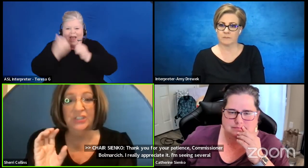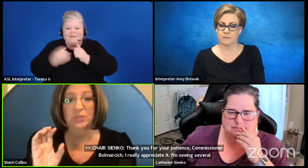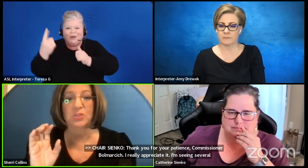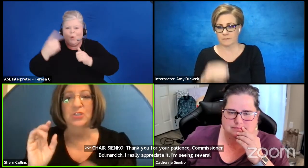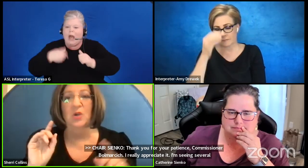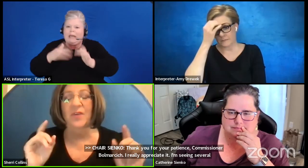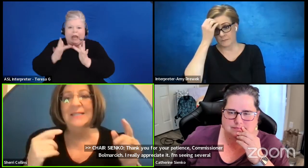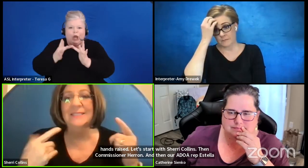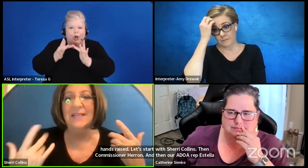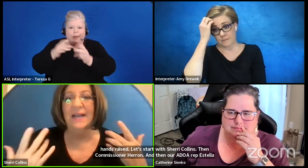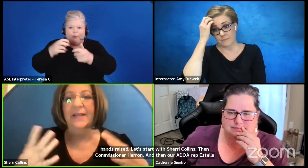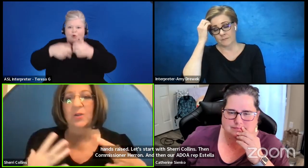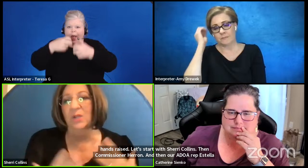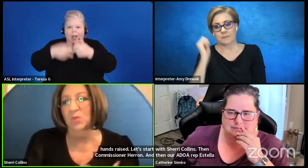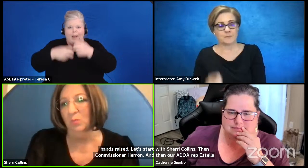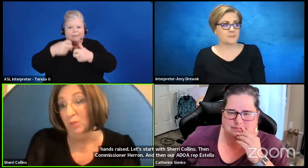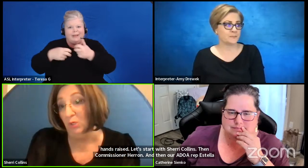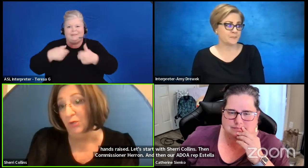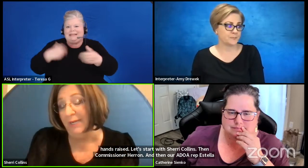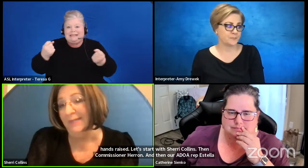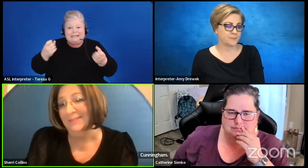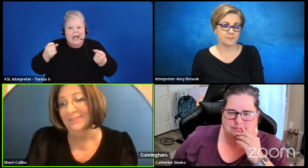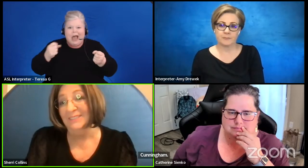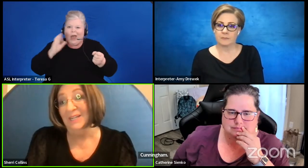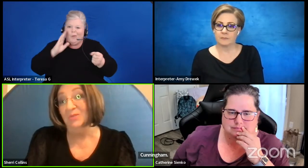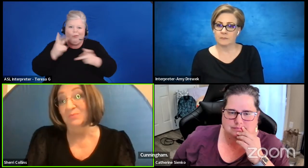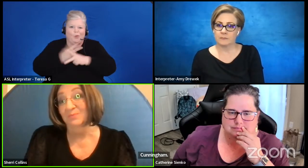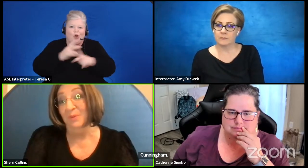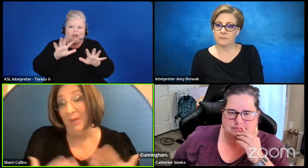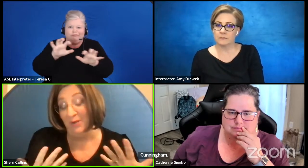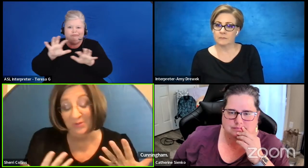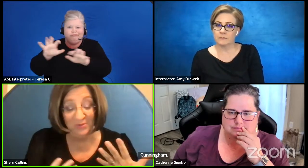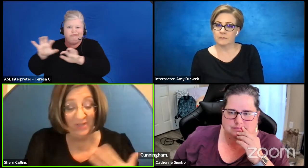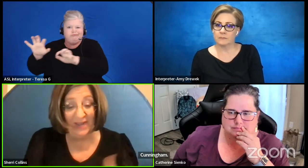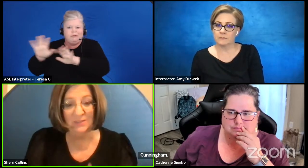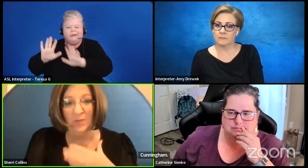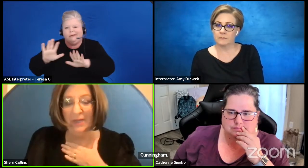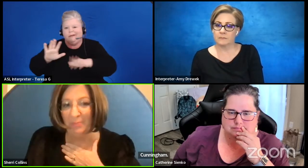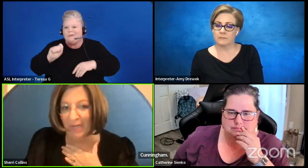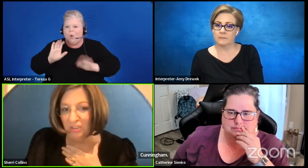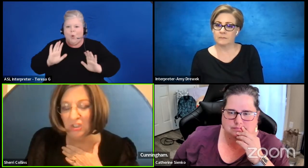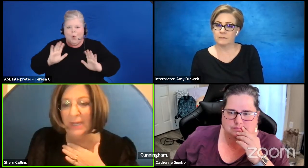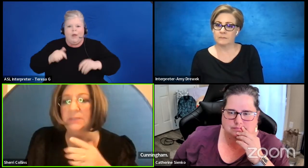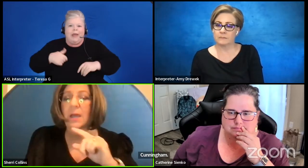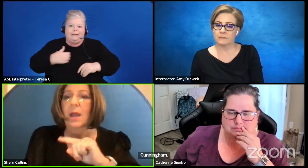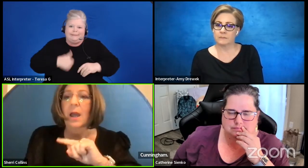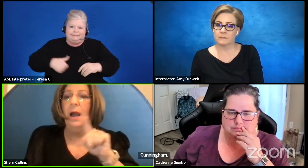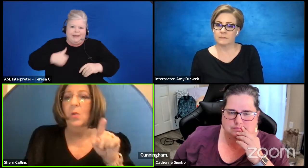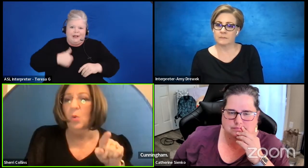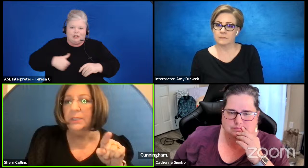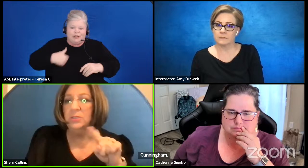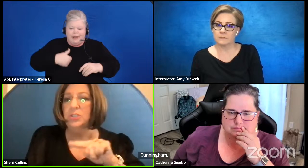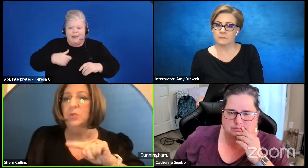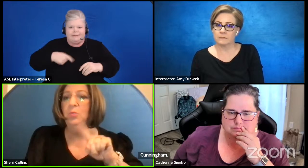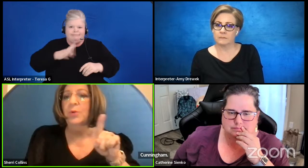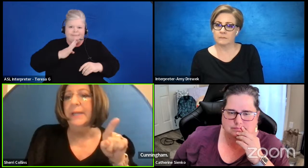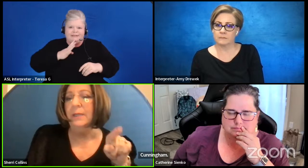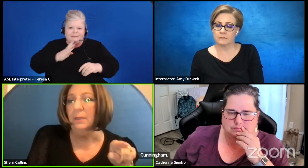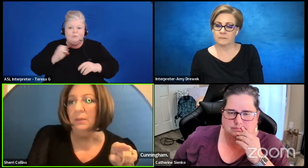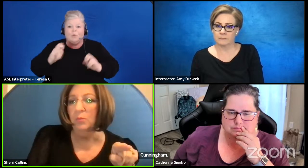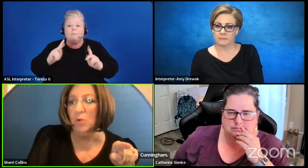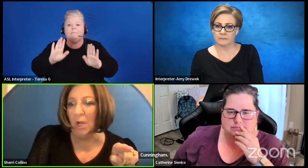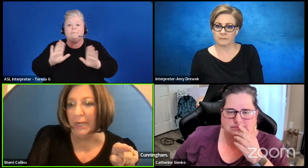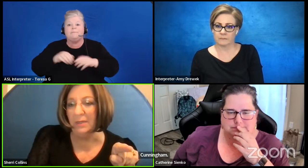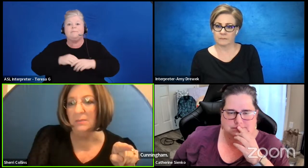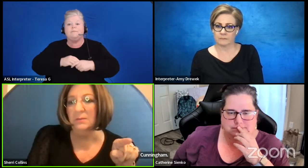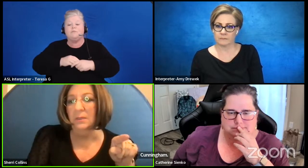internet issues, so if I sign, it'll get real blurry. I was prepared to do that, so I apologize. I want to